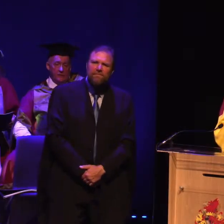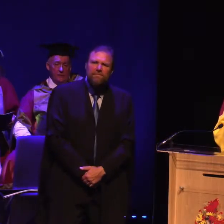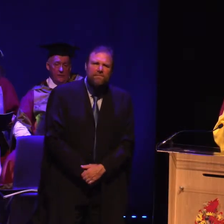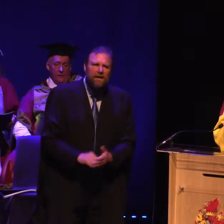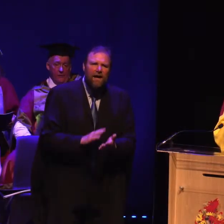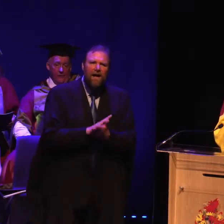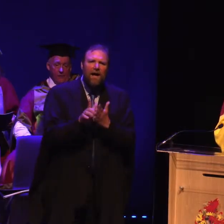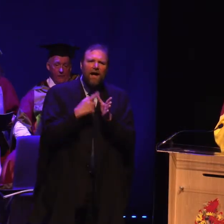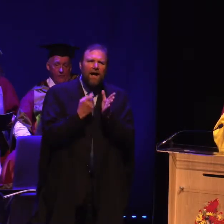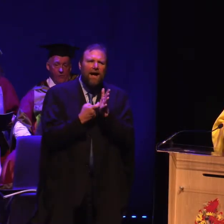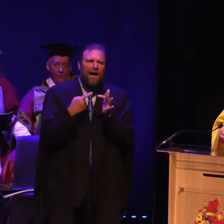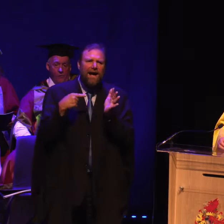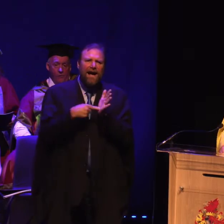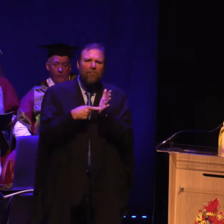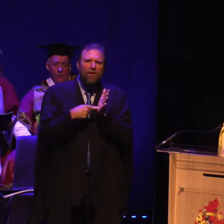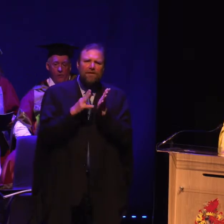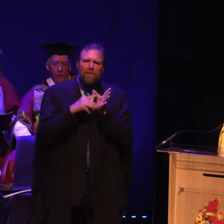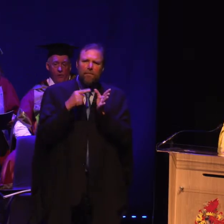Harriet Maxwell.